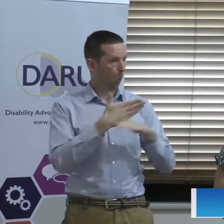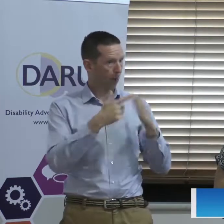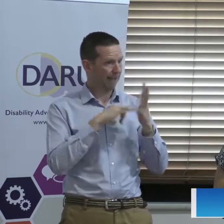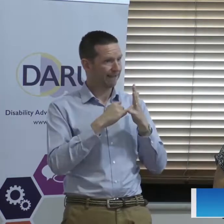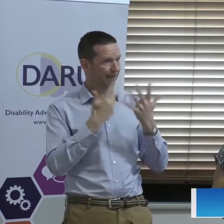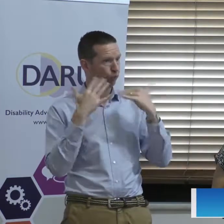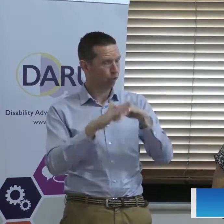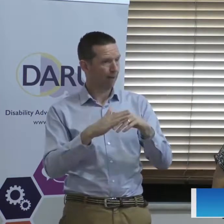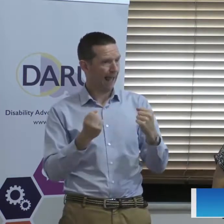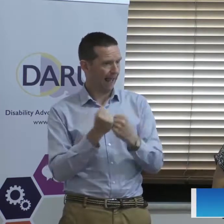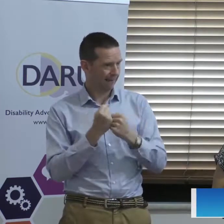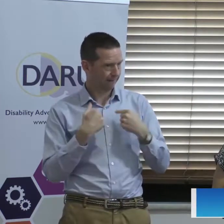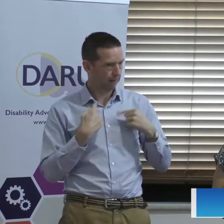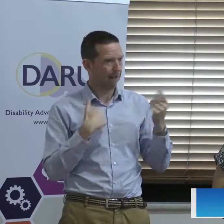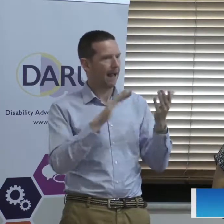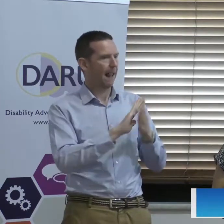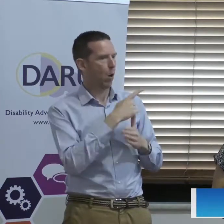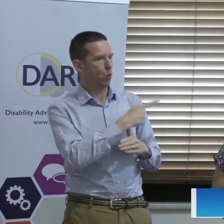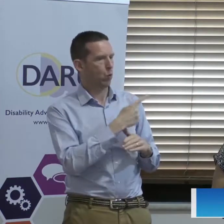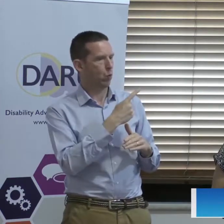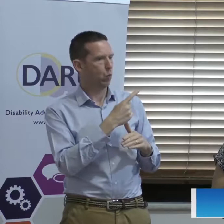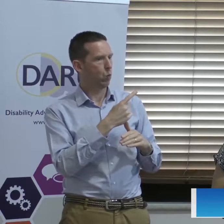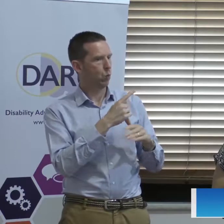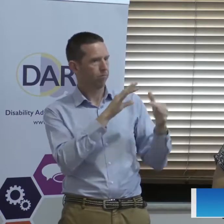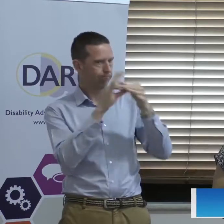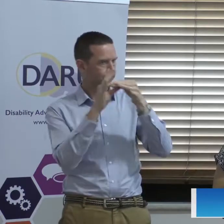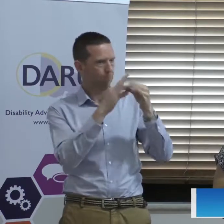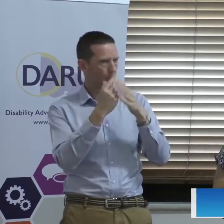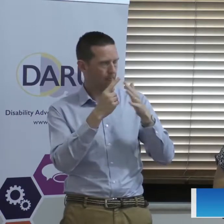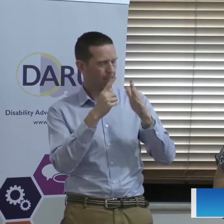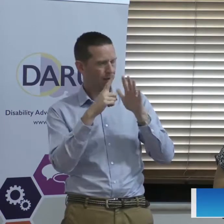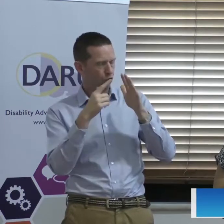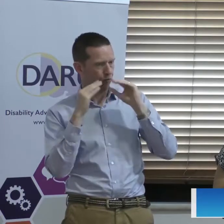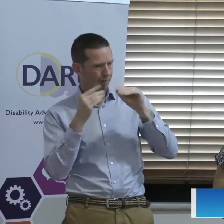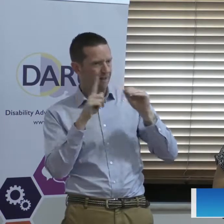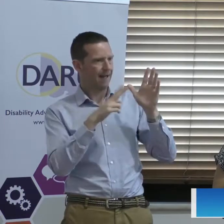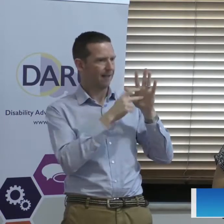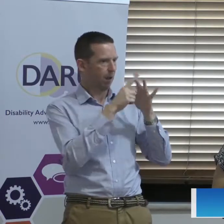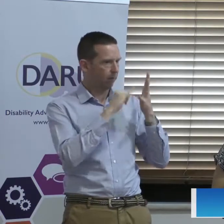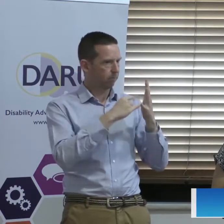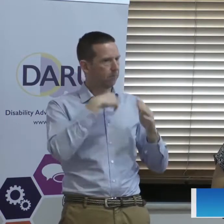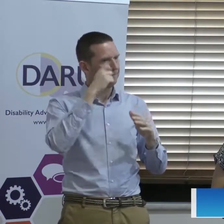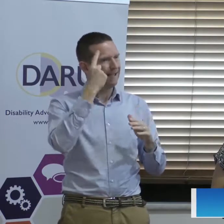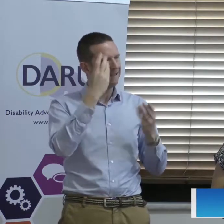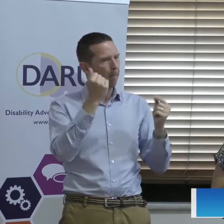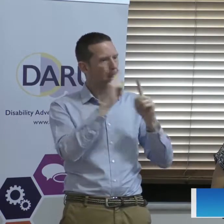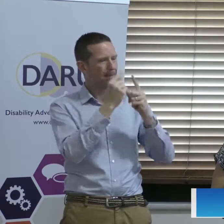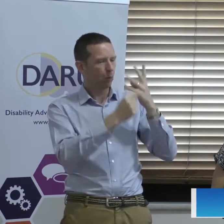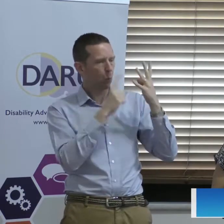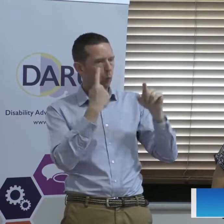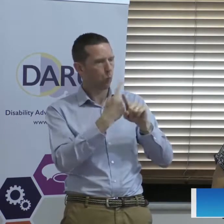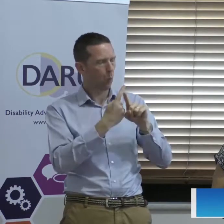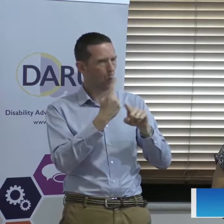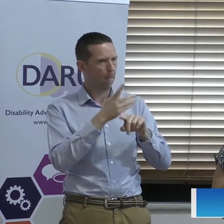aide, and I'm really glad that you're putting this toolkit together. I understand that you could only touch on a few things and that you're specifically